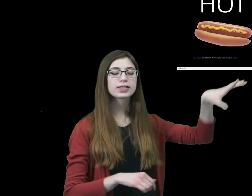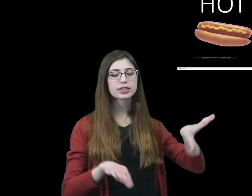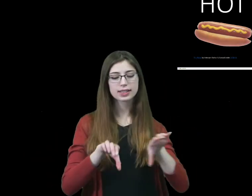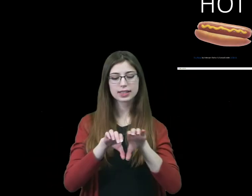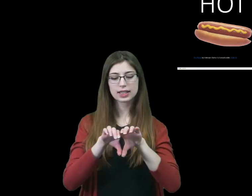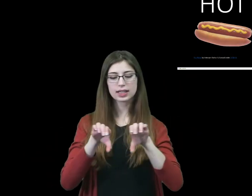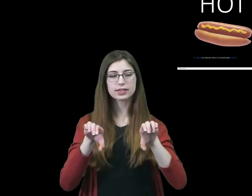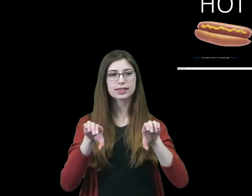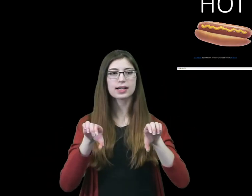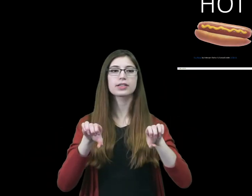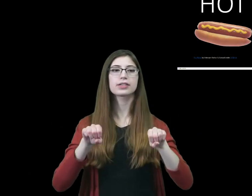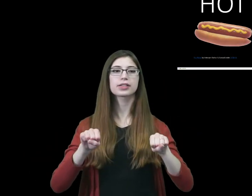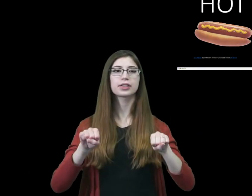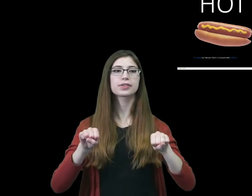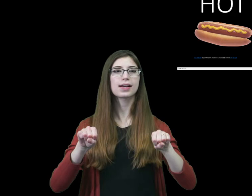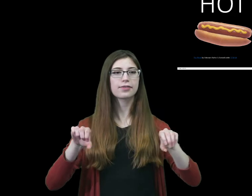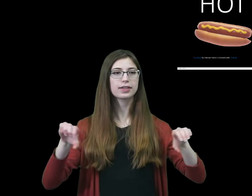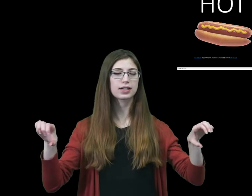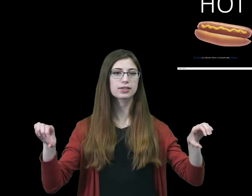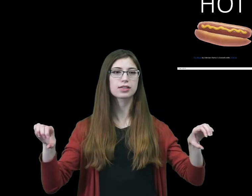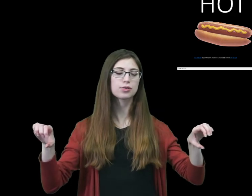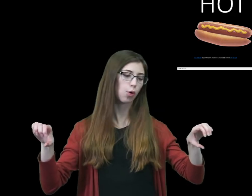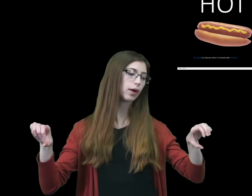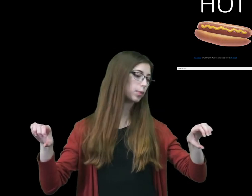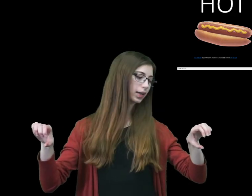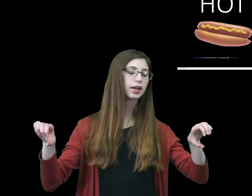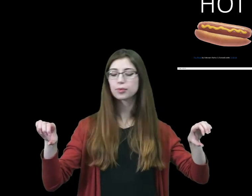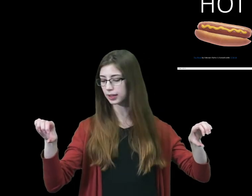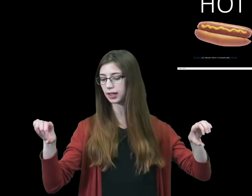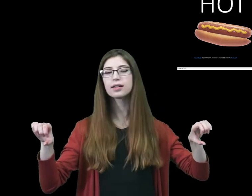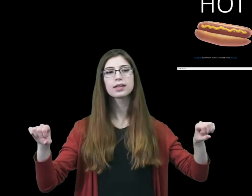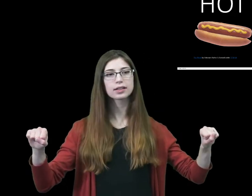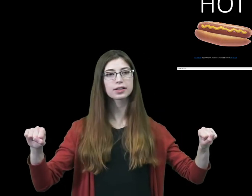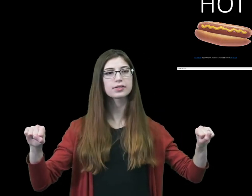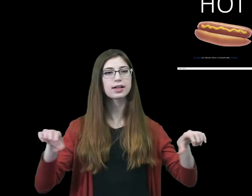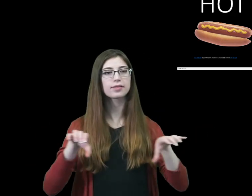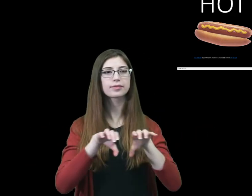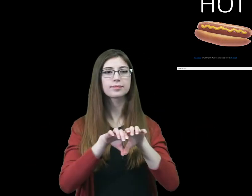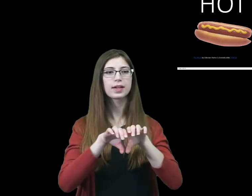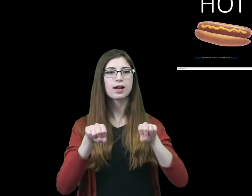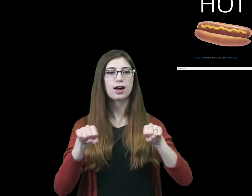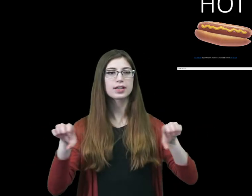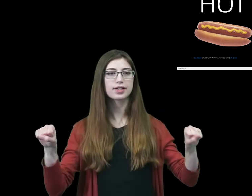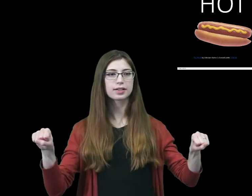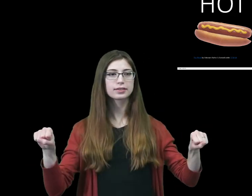sausages. Here's a sausage, closed off. Here's 2 more, one here, and closed off. Hot dog.